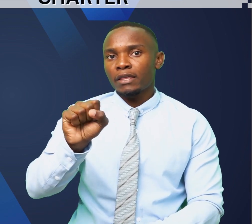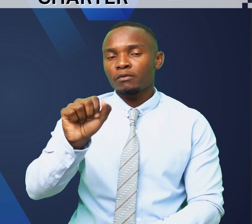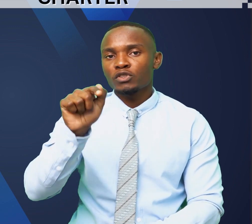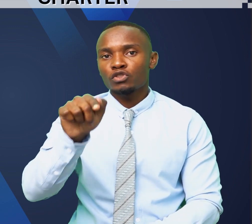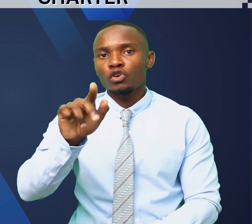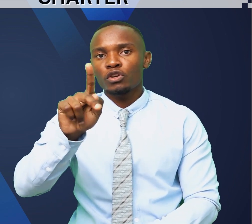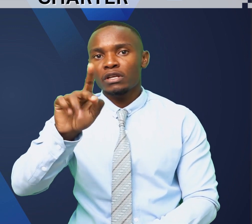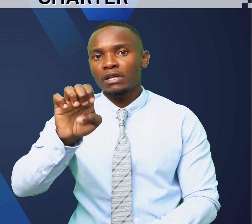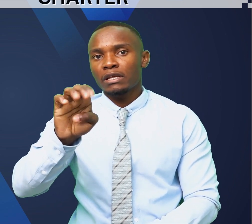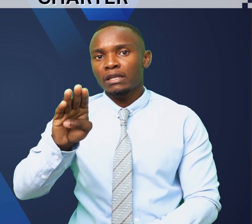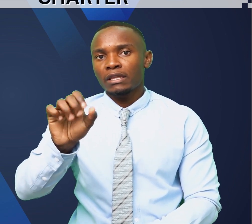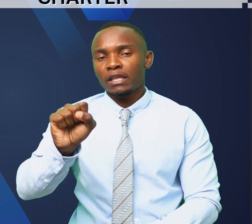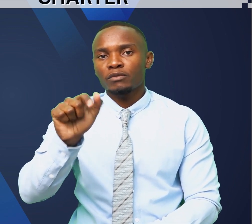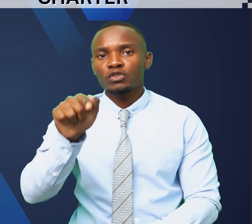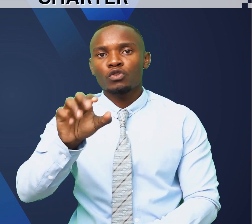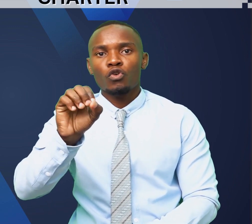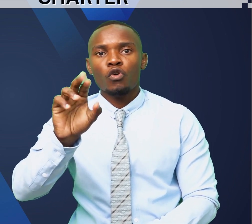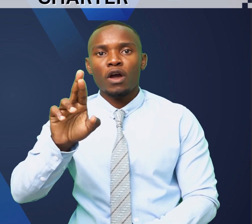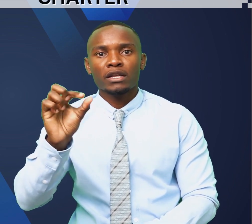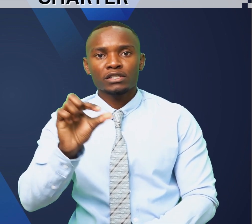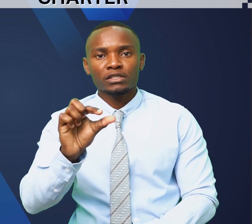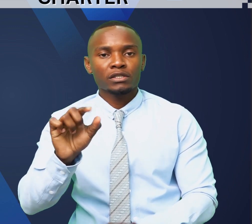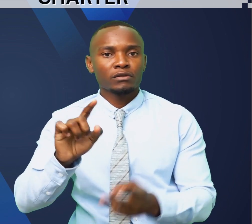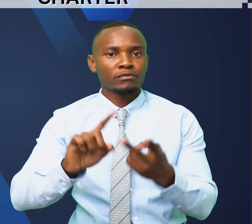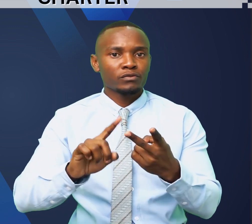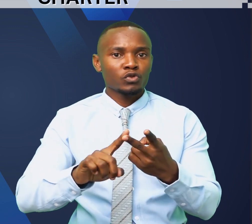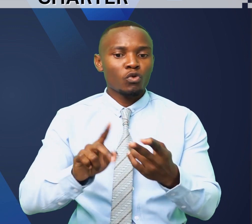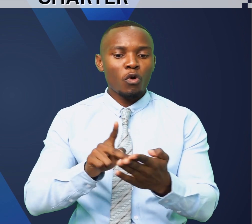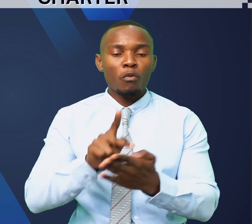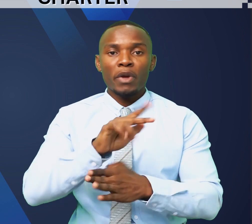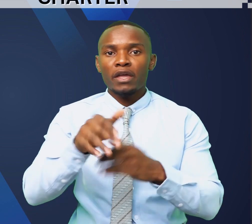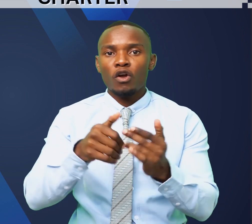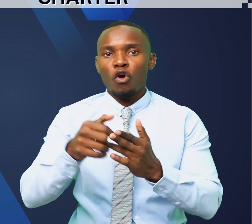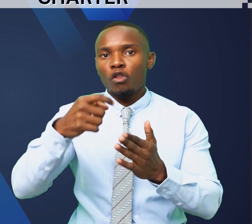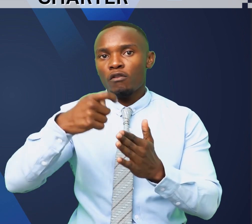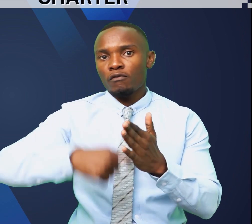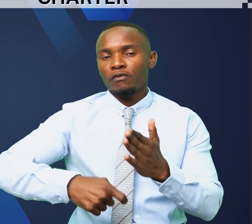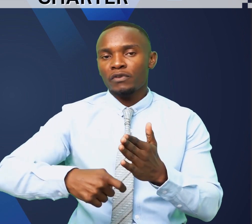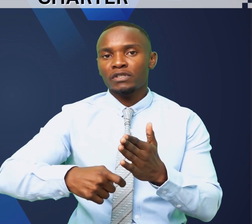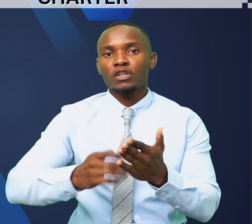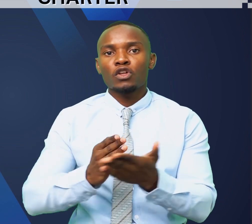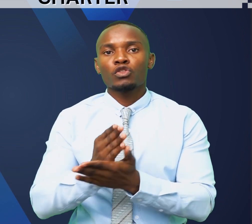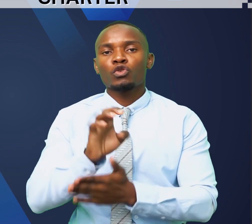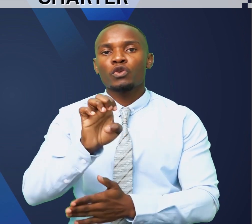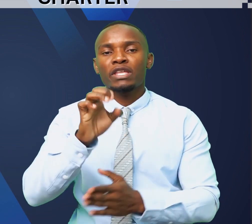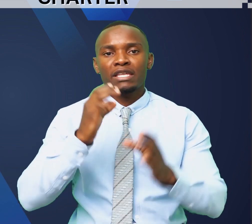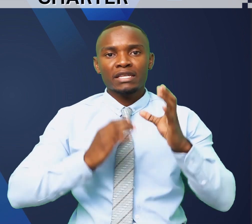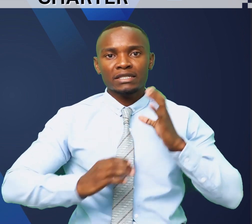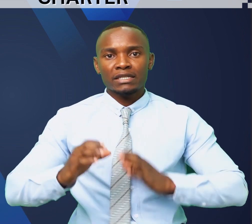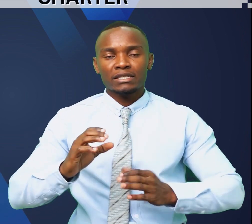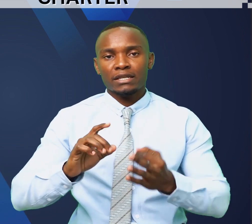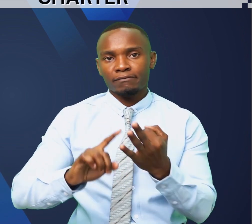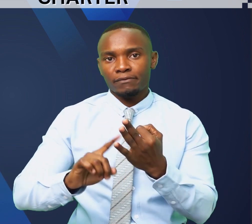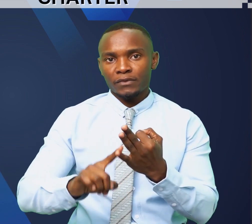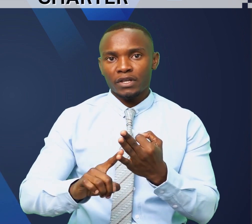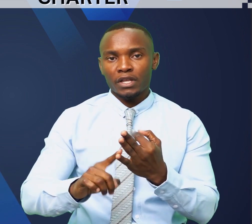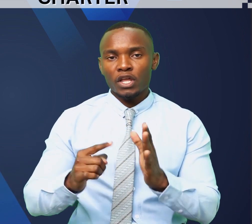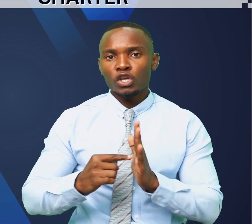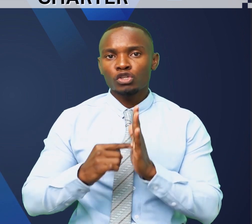kems.kebs.org. 2. Payment of applicable fees through eCitizen. 3. Demonstrate conformity